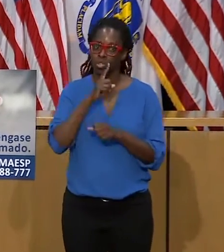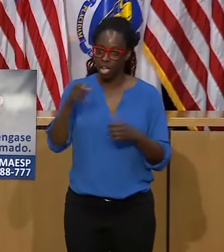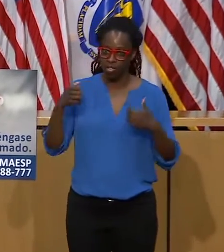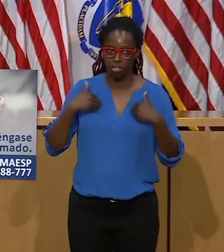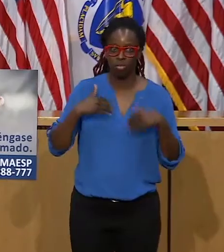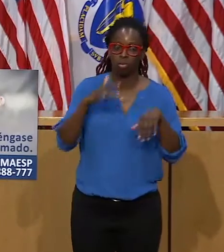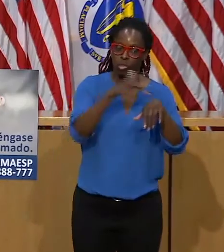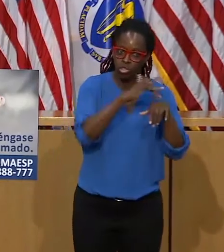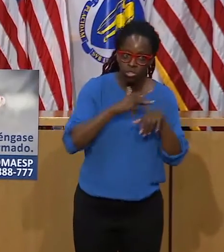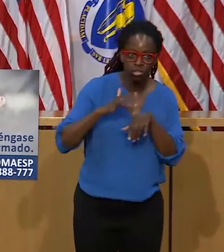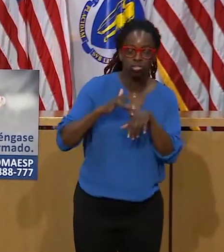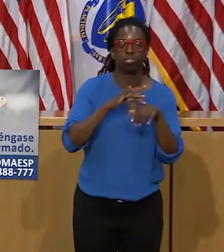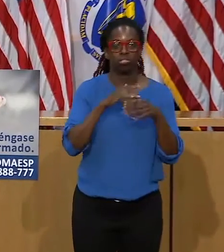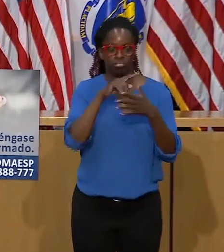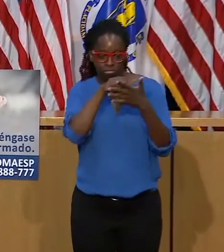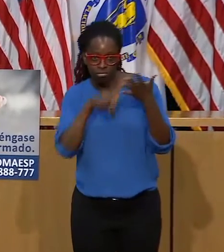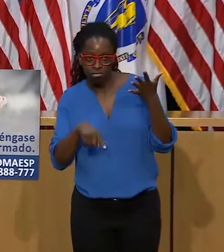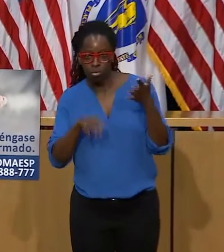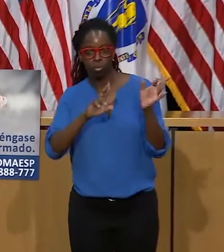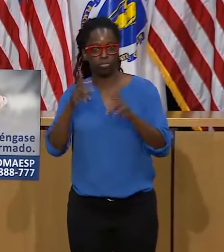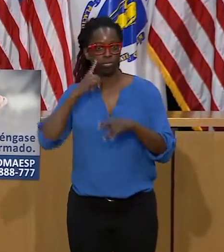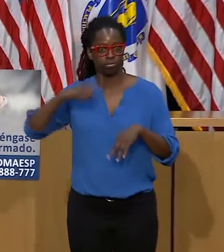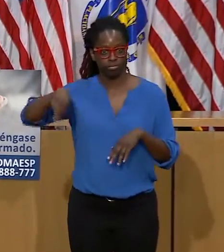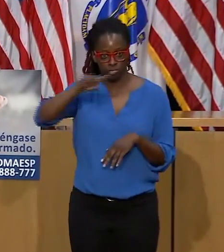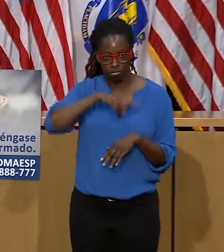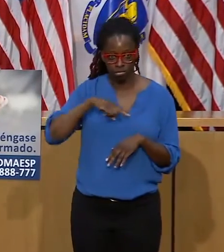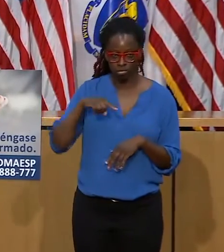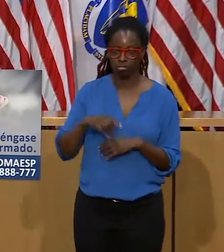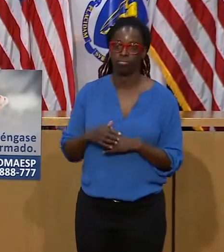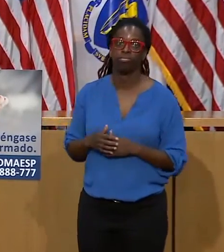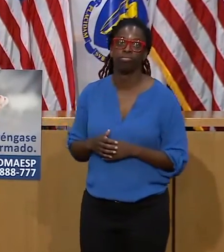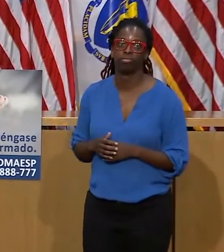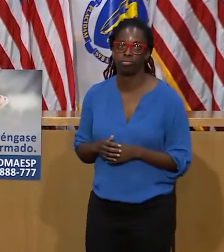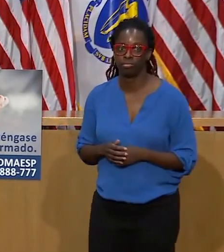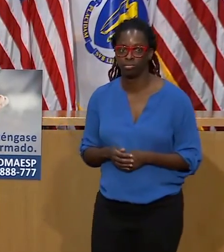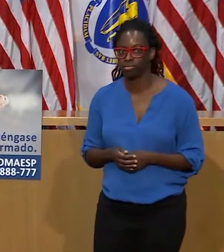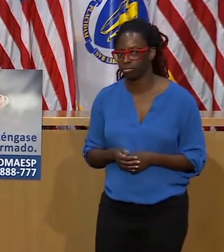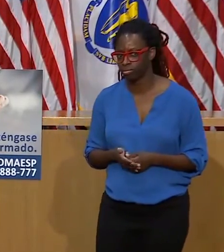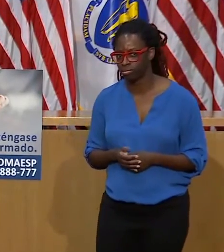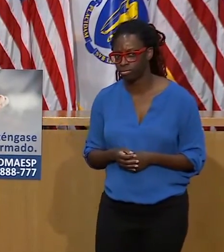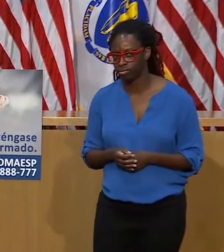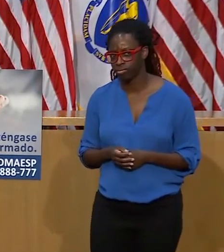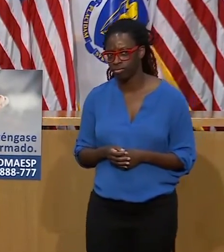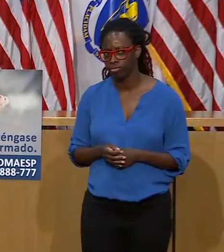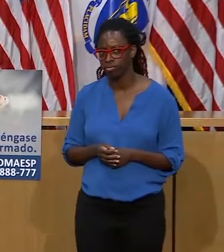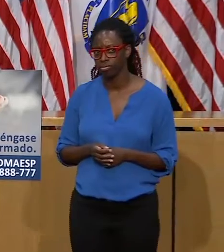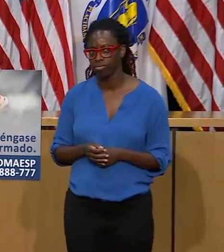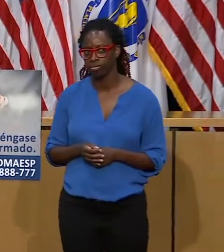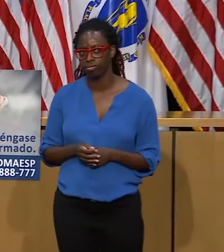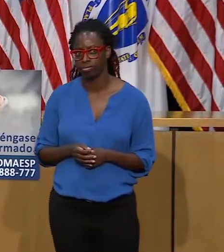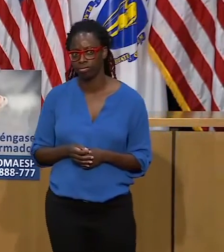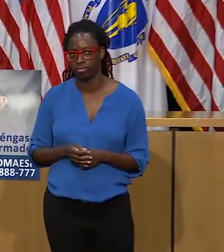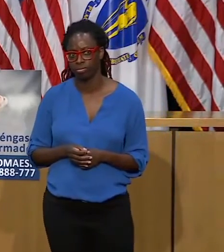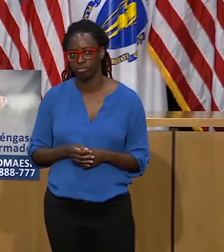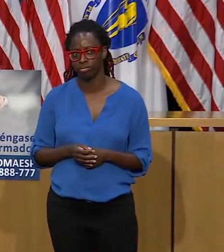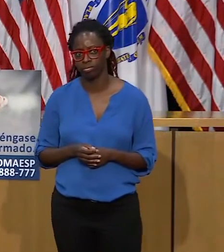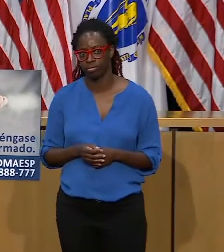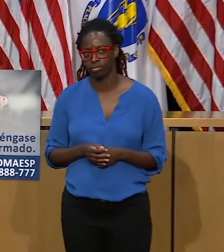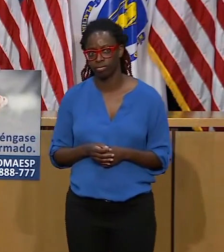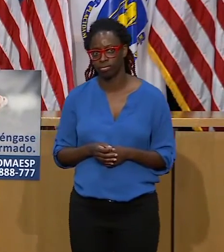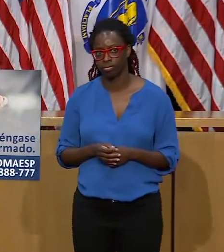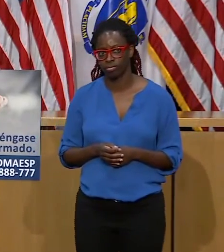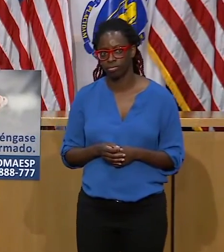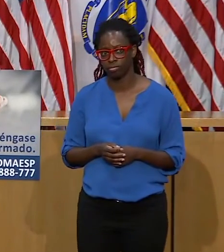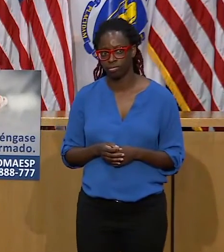that in particular, special attention needs to be paid to our historically underfunded school districts, and we are grateful to this